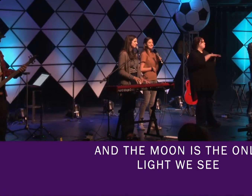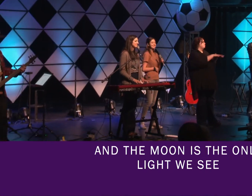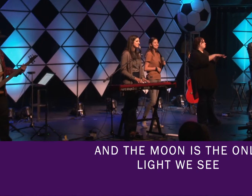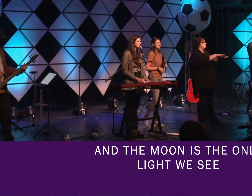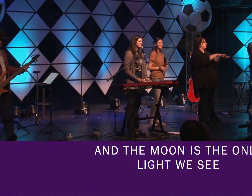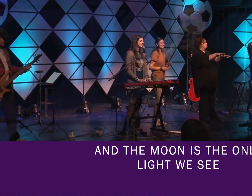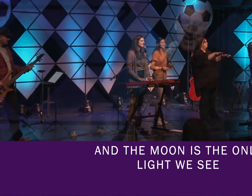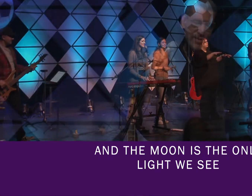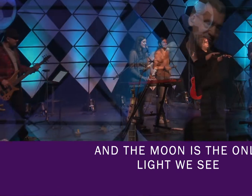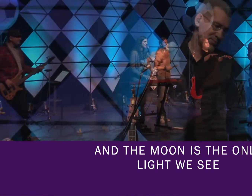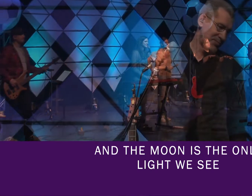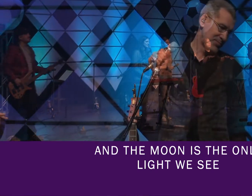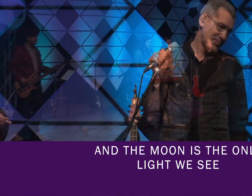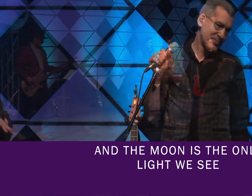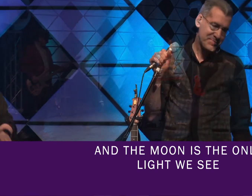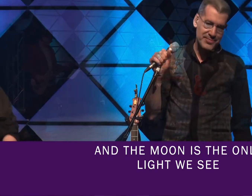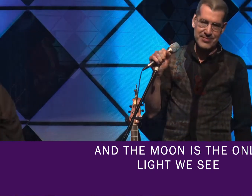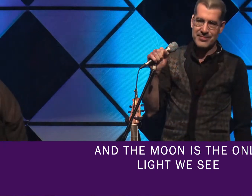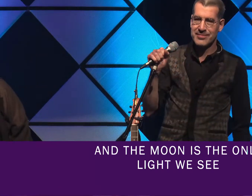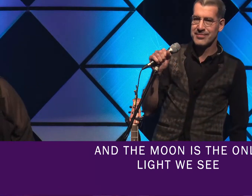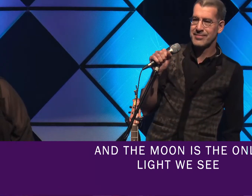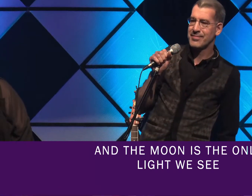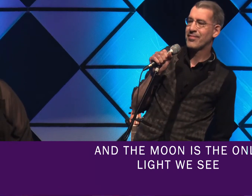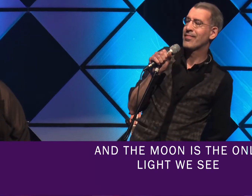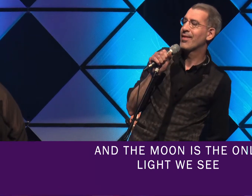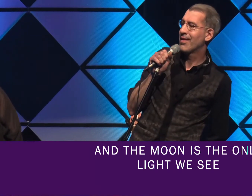we'll see.